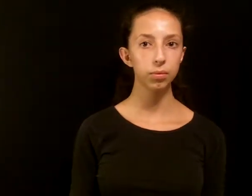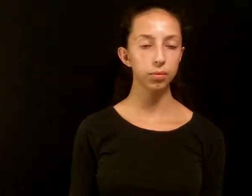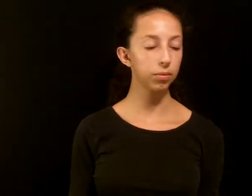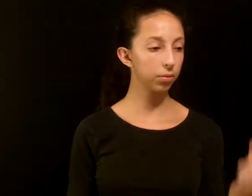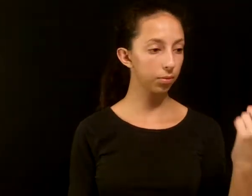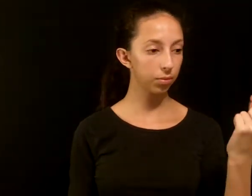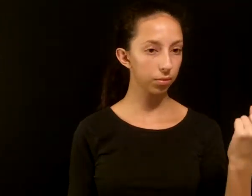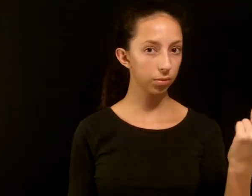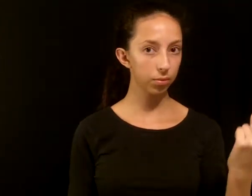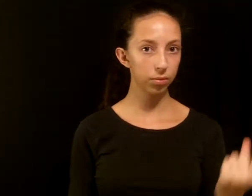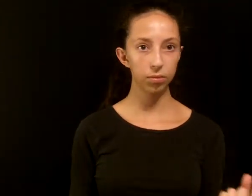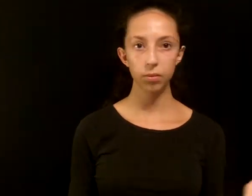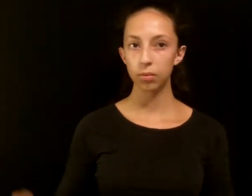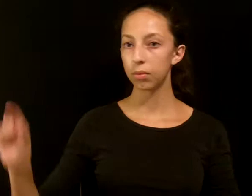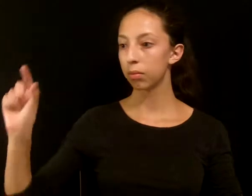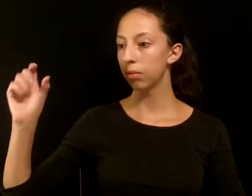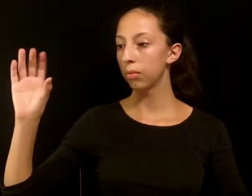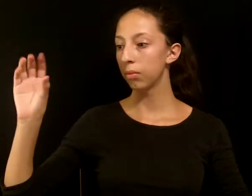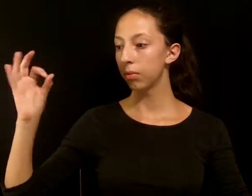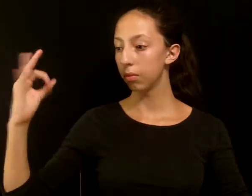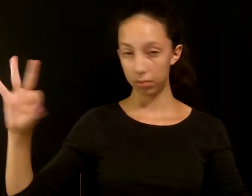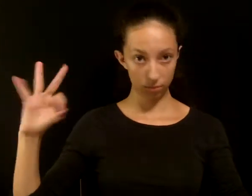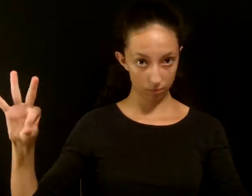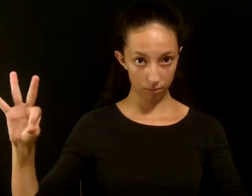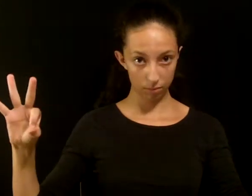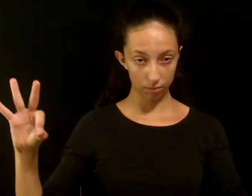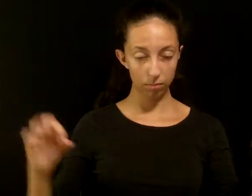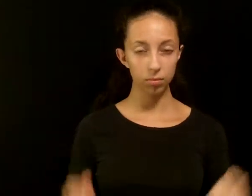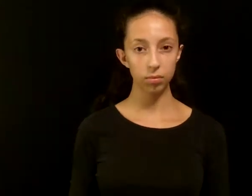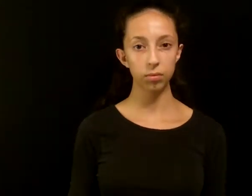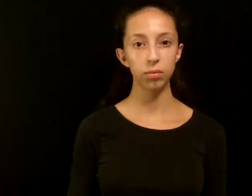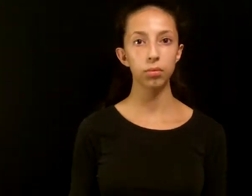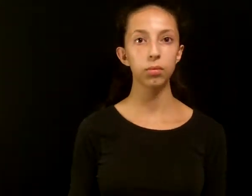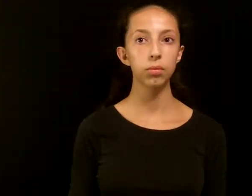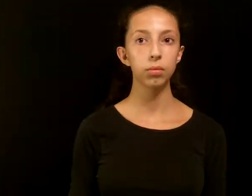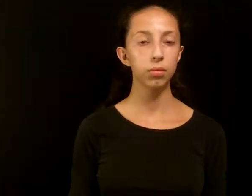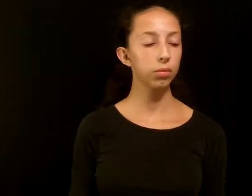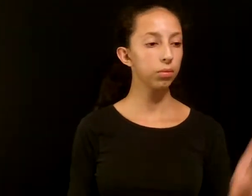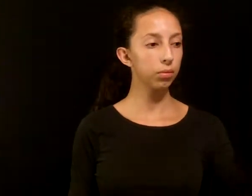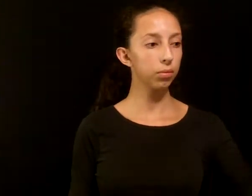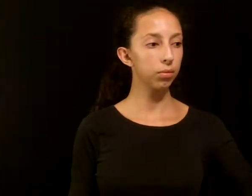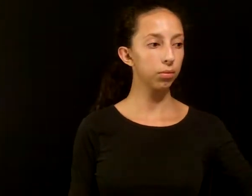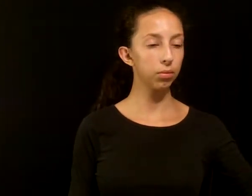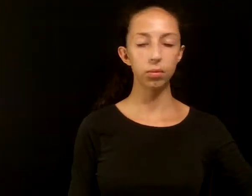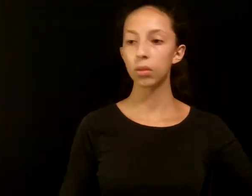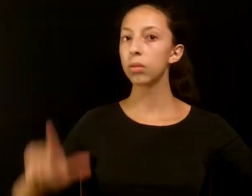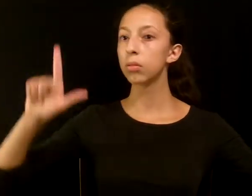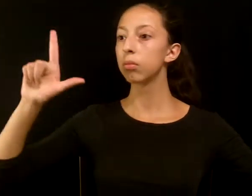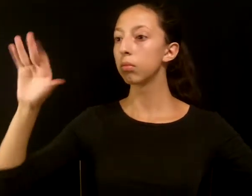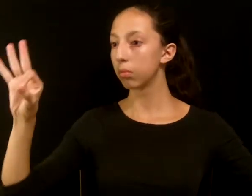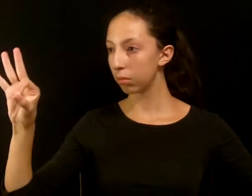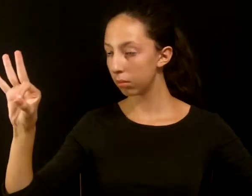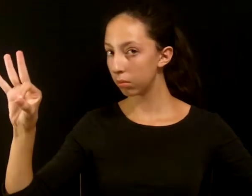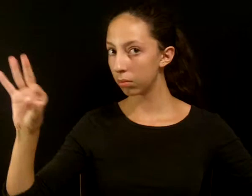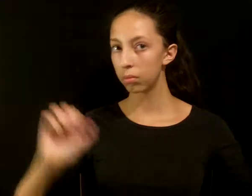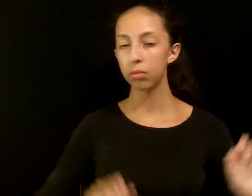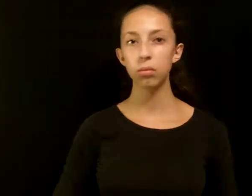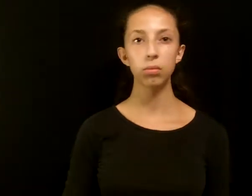11 through 19. We have done 20 through 29.